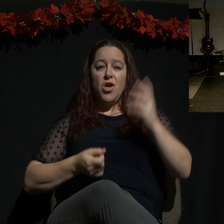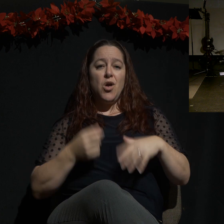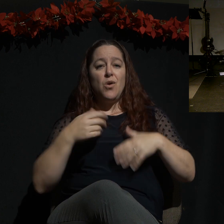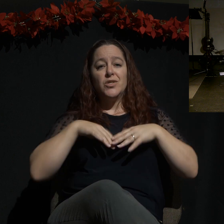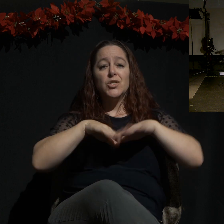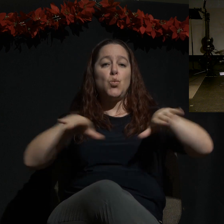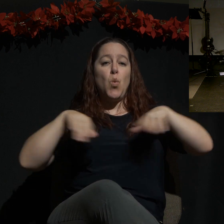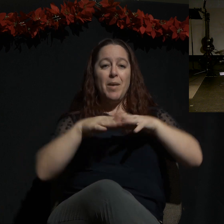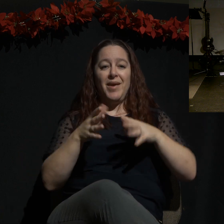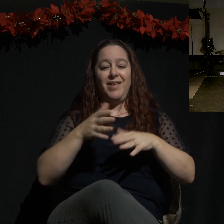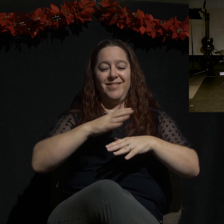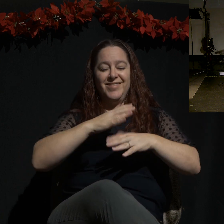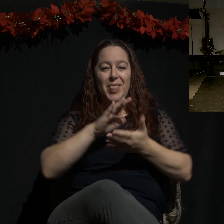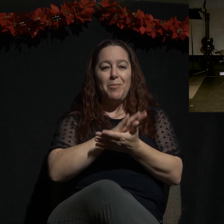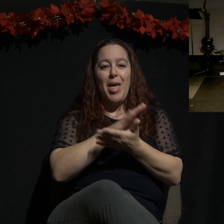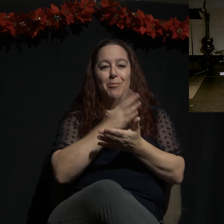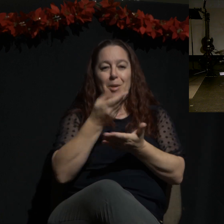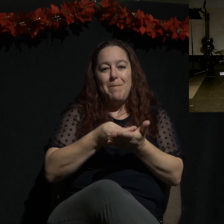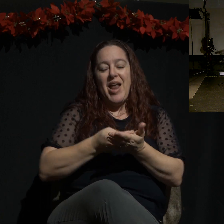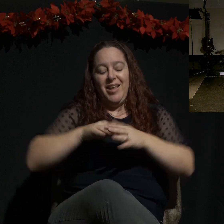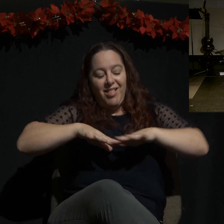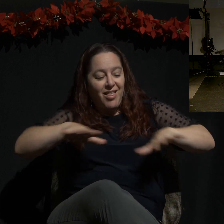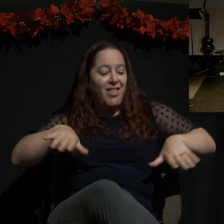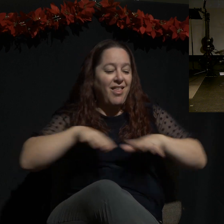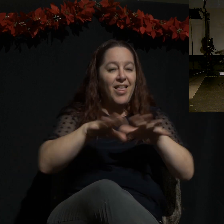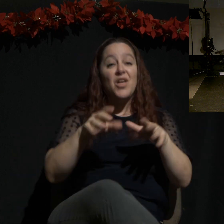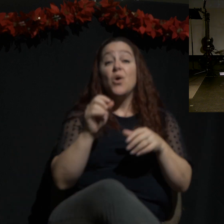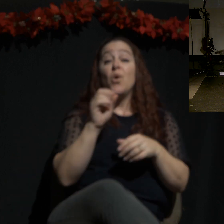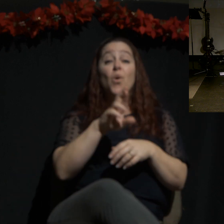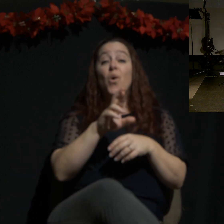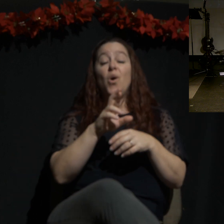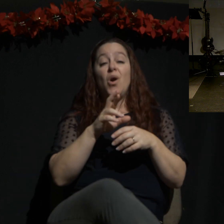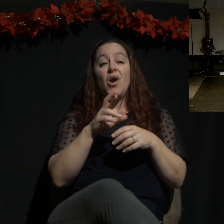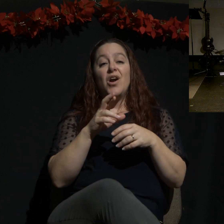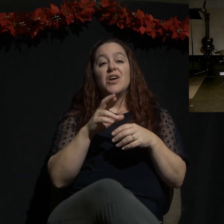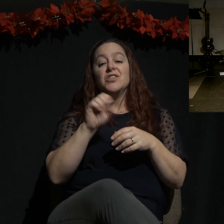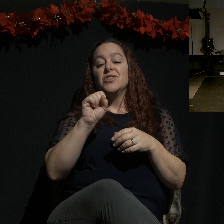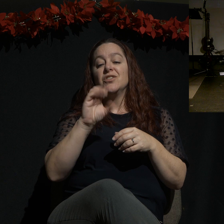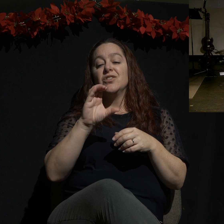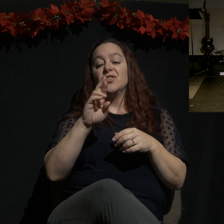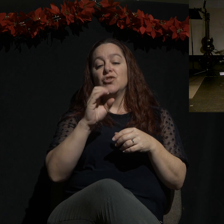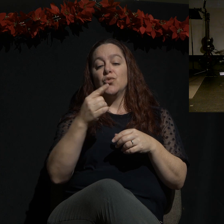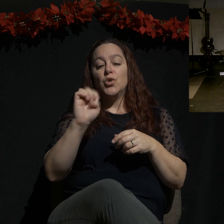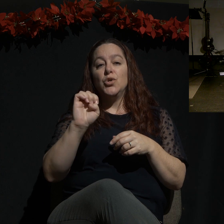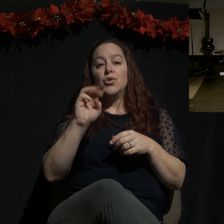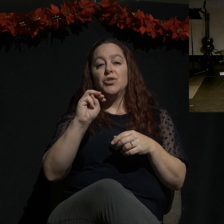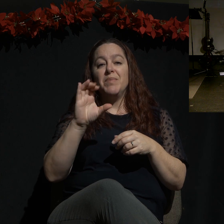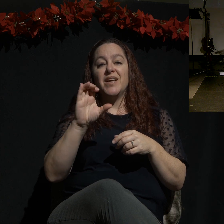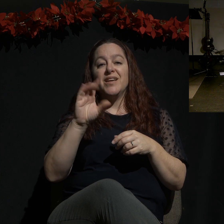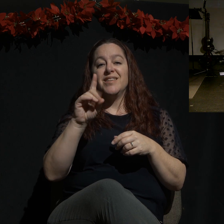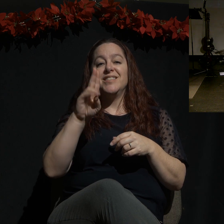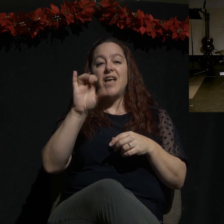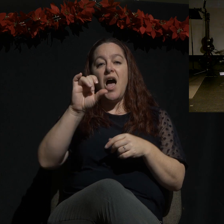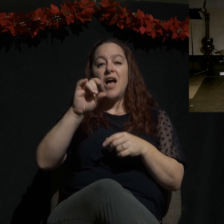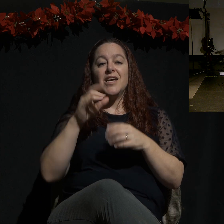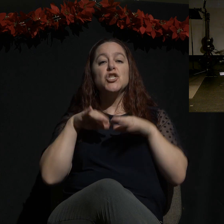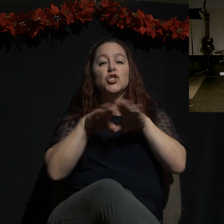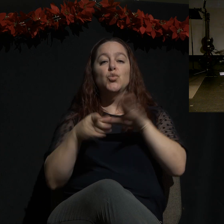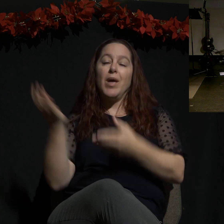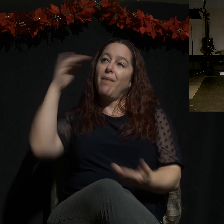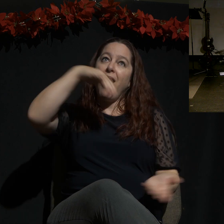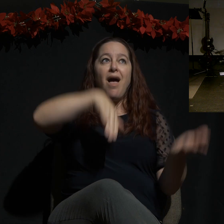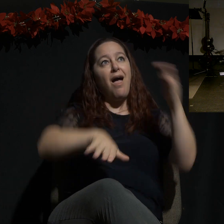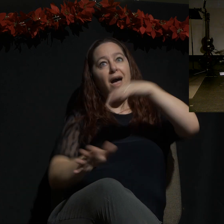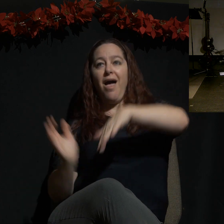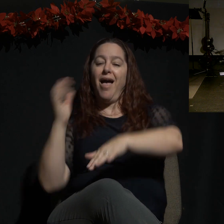swimming around. Like maybe if the laws of physics allowed, they would like Scrooge McDuck through the piles of gold. And it was